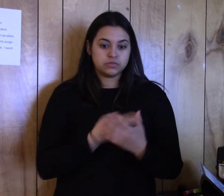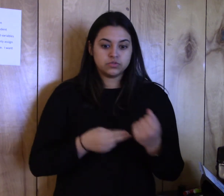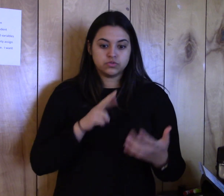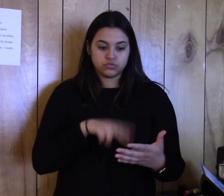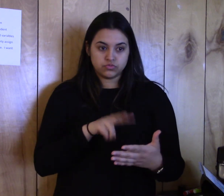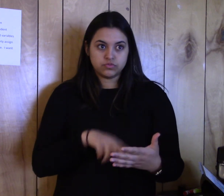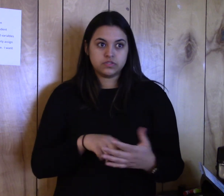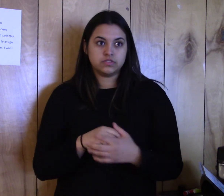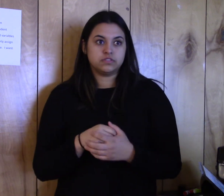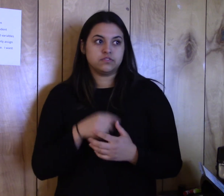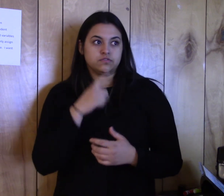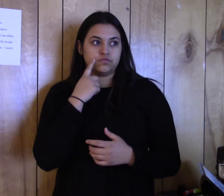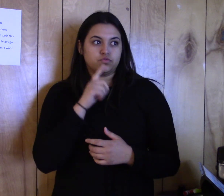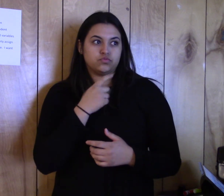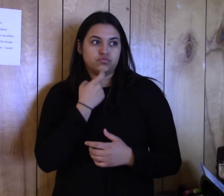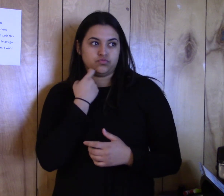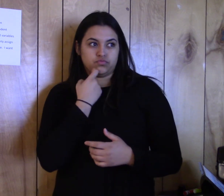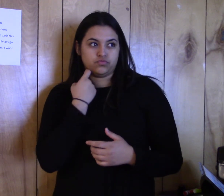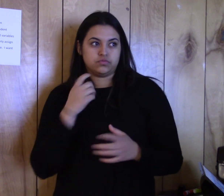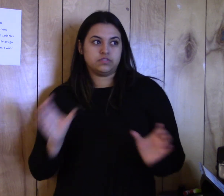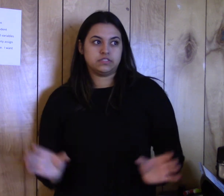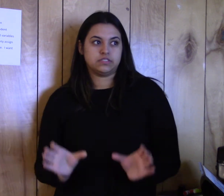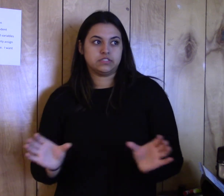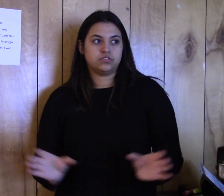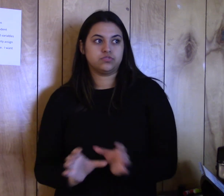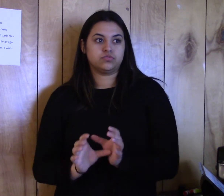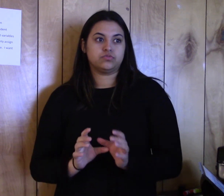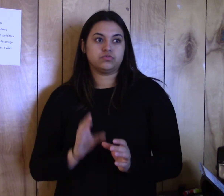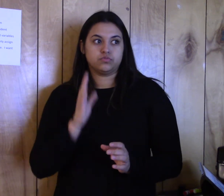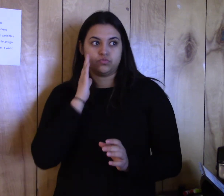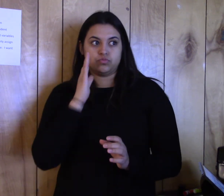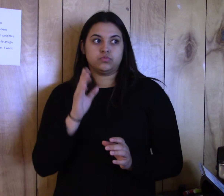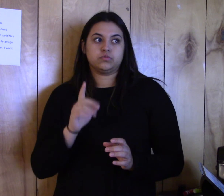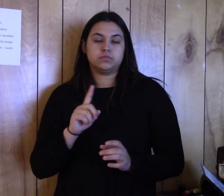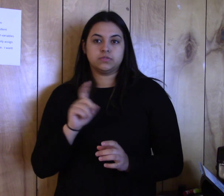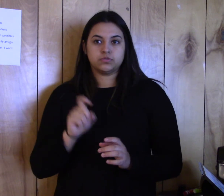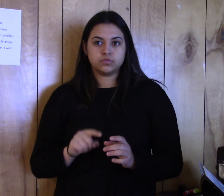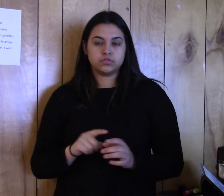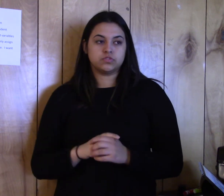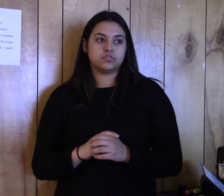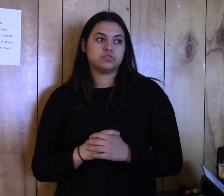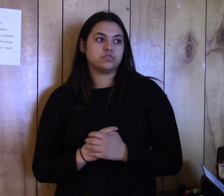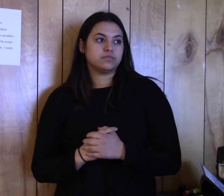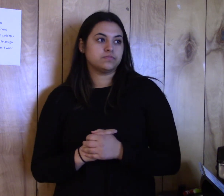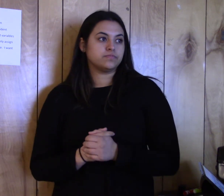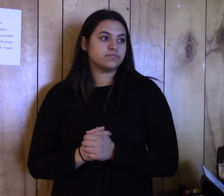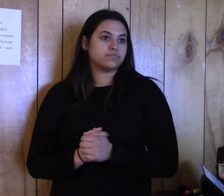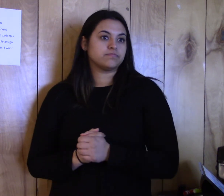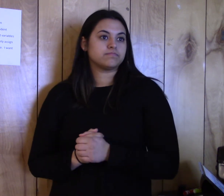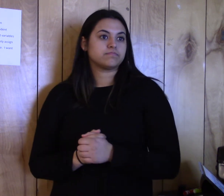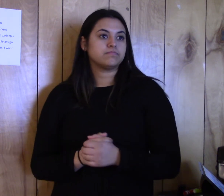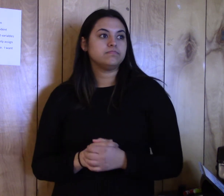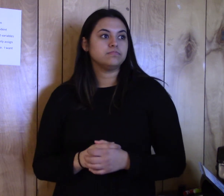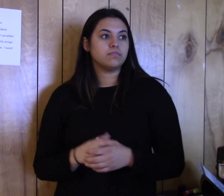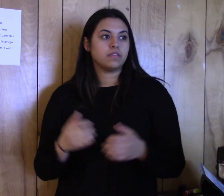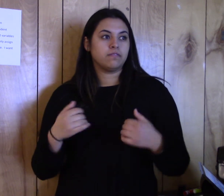action, because there will be questions in that. I've had people in other classes have